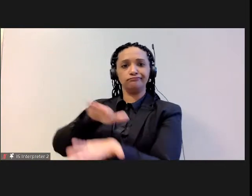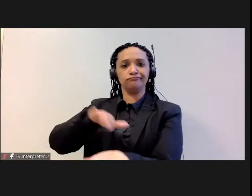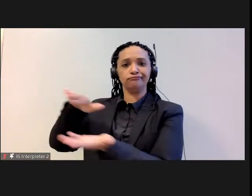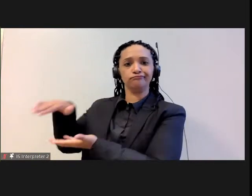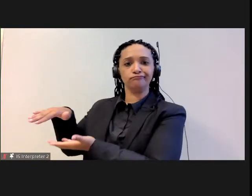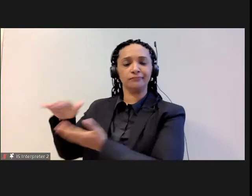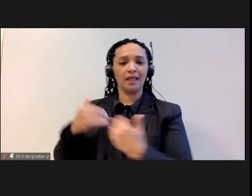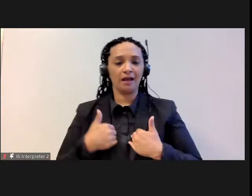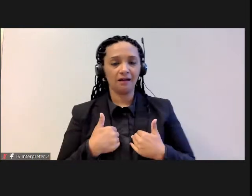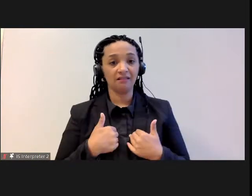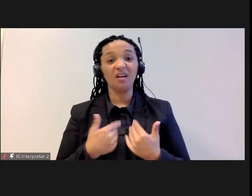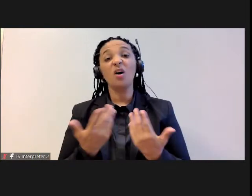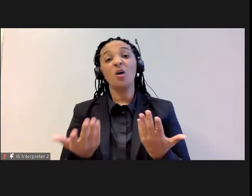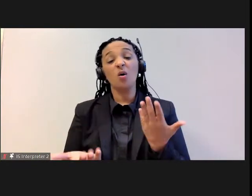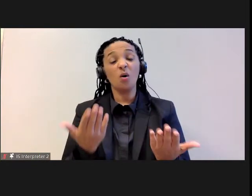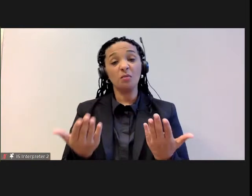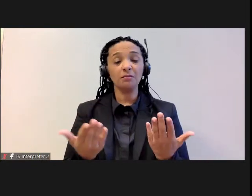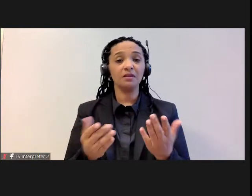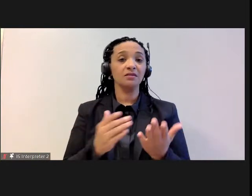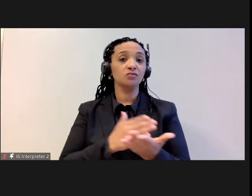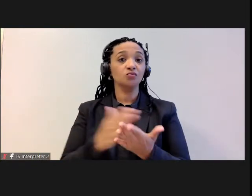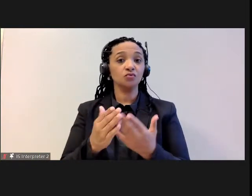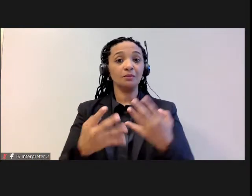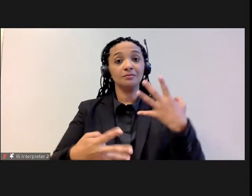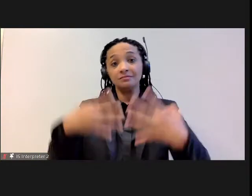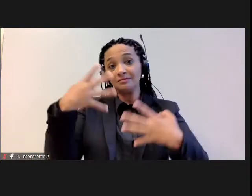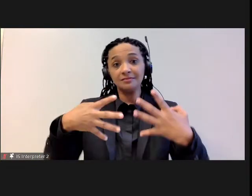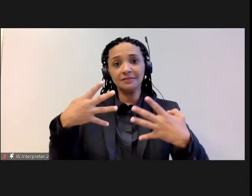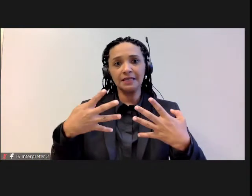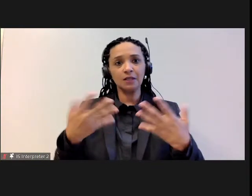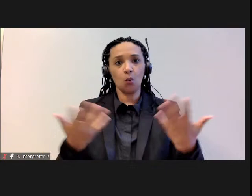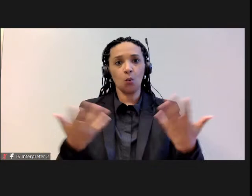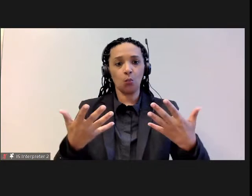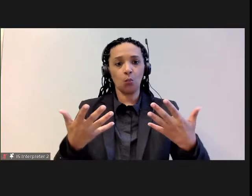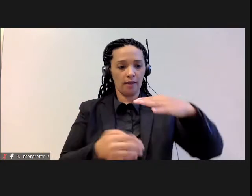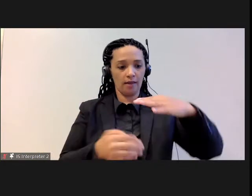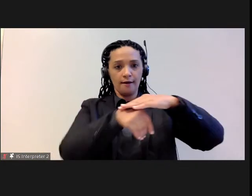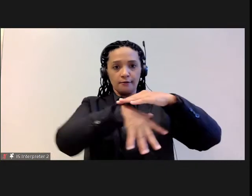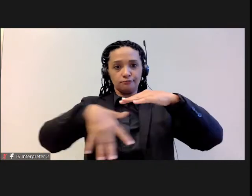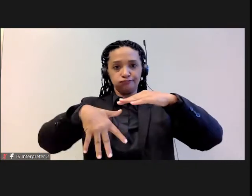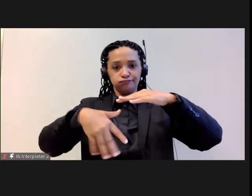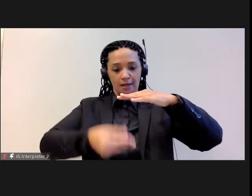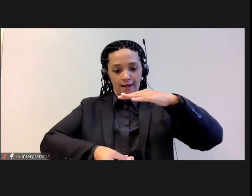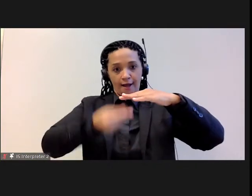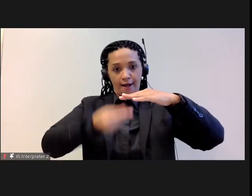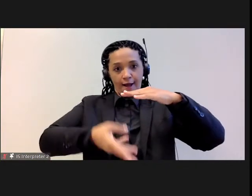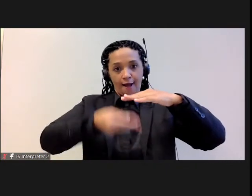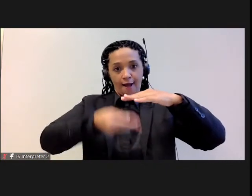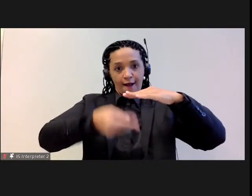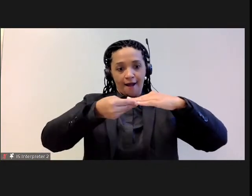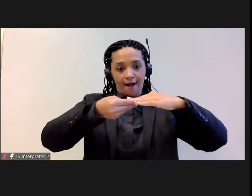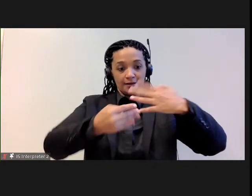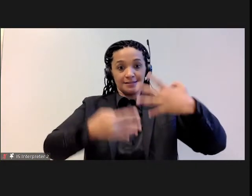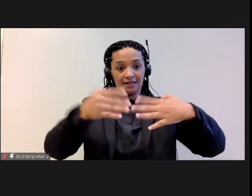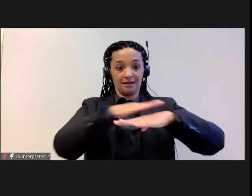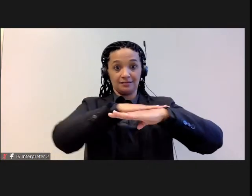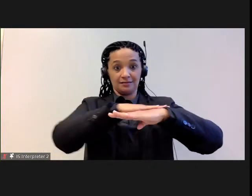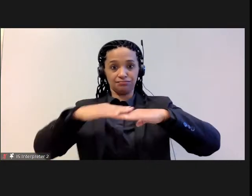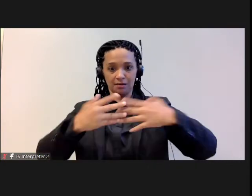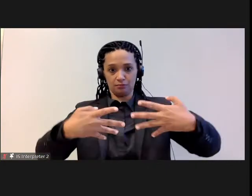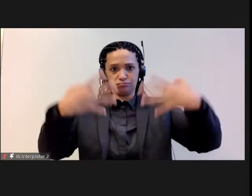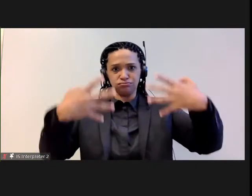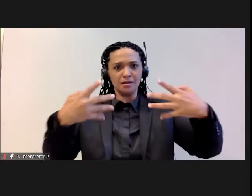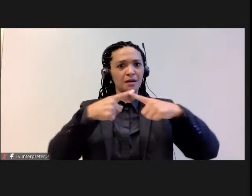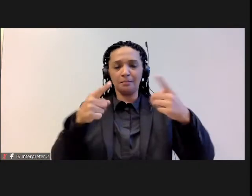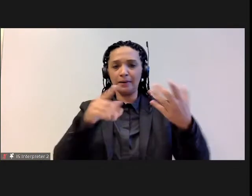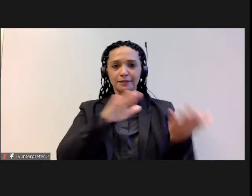other, data that is actually coming from the ground up, not really being utilized at that level. So we really need to enhance and strengthen our data,